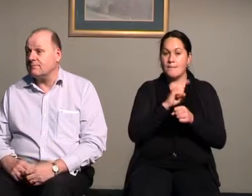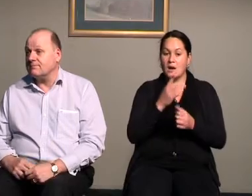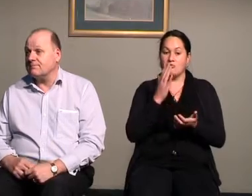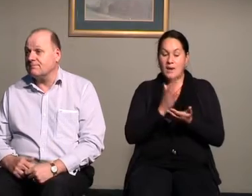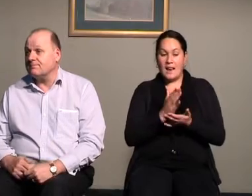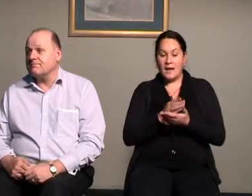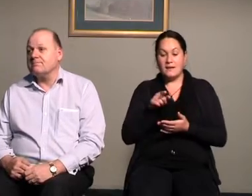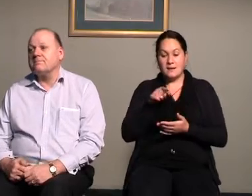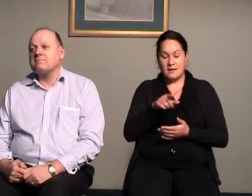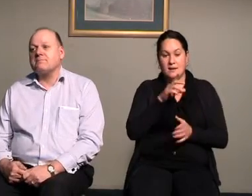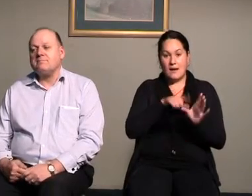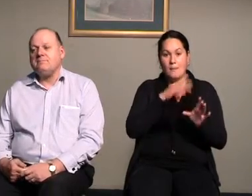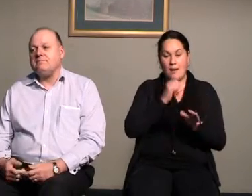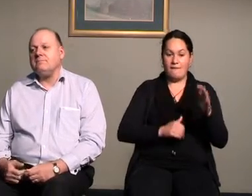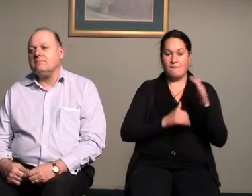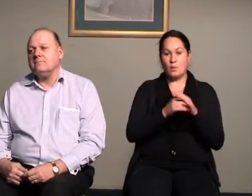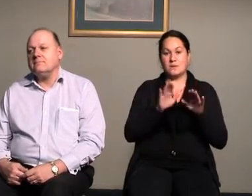community.